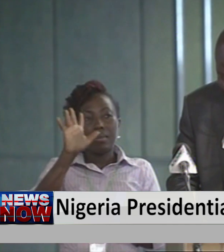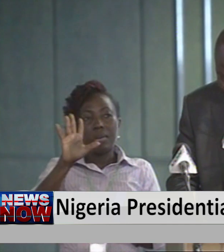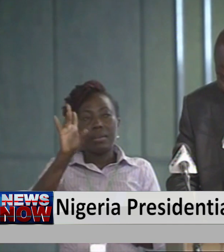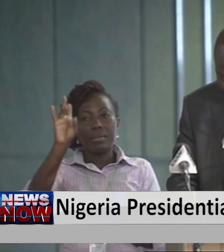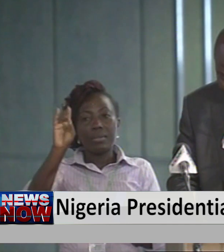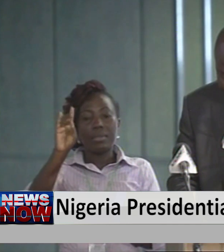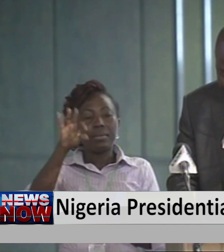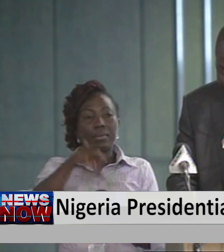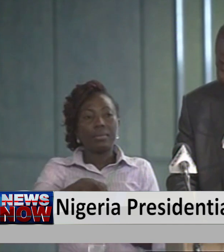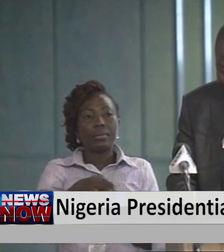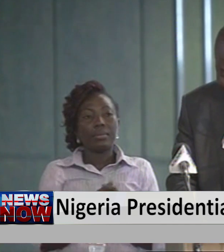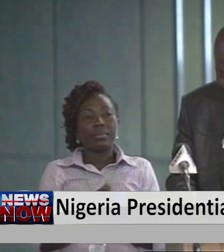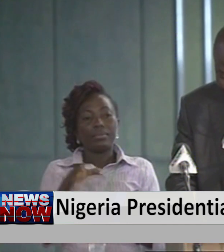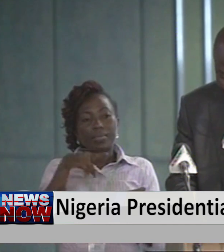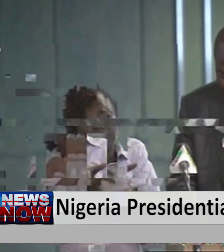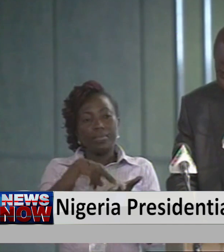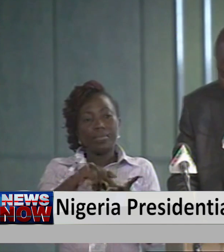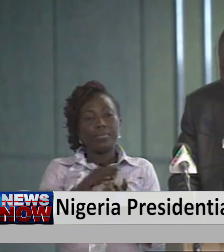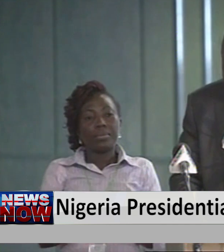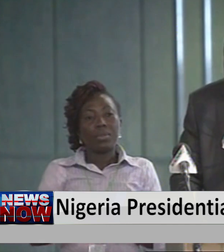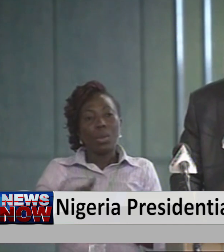141,527 votes. I repeat,